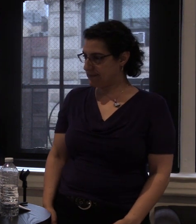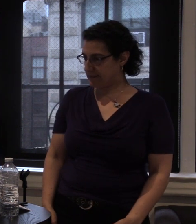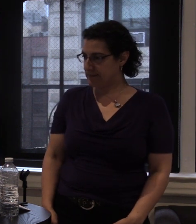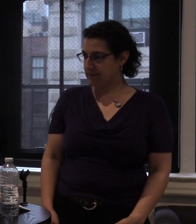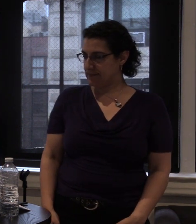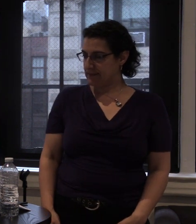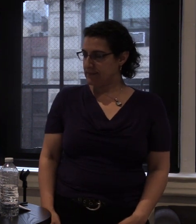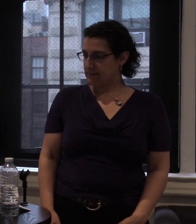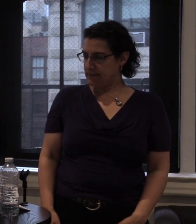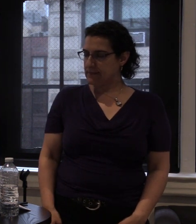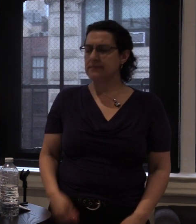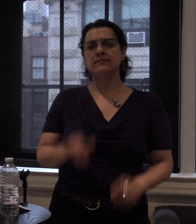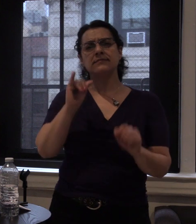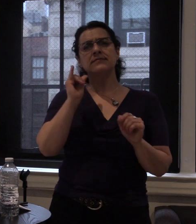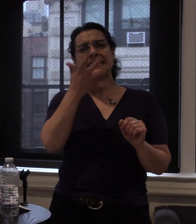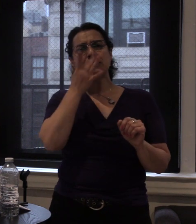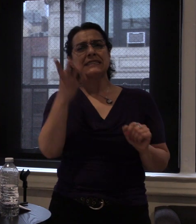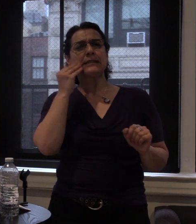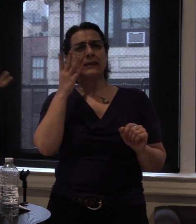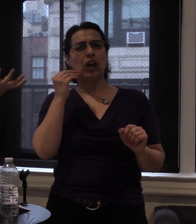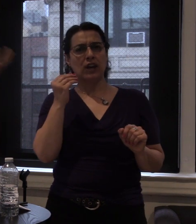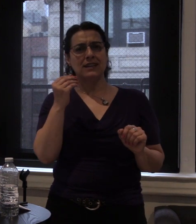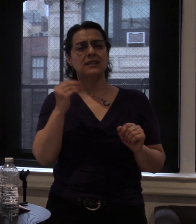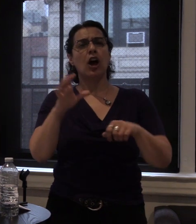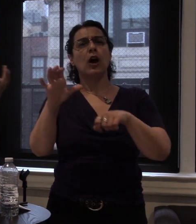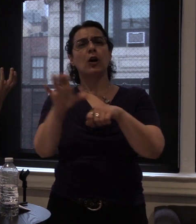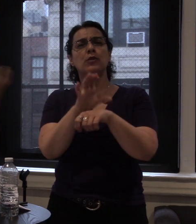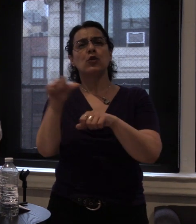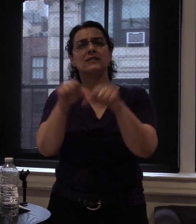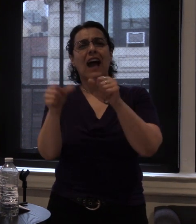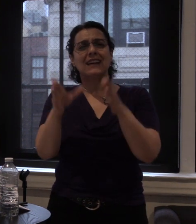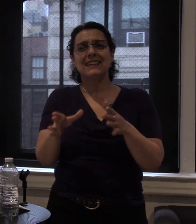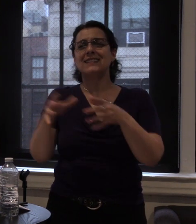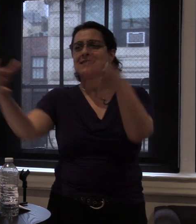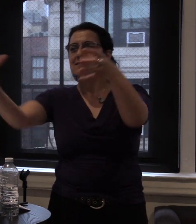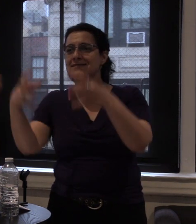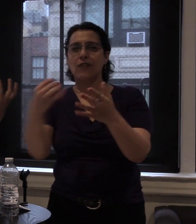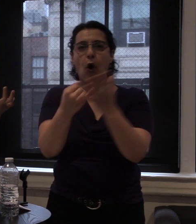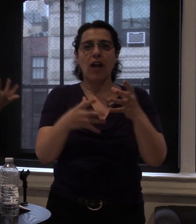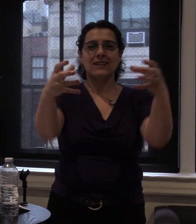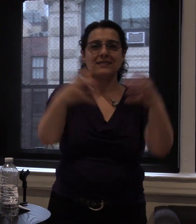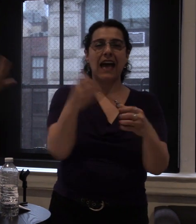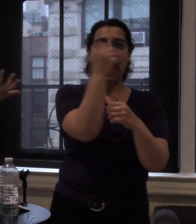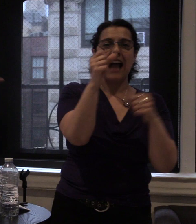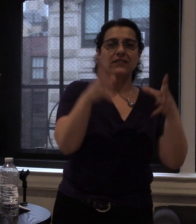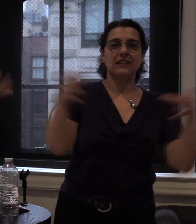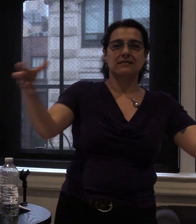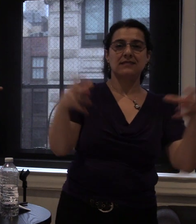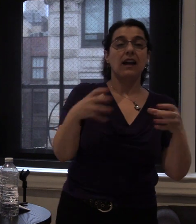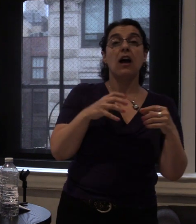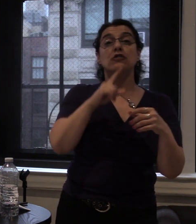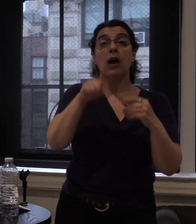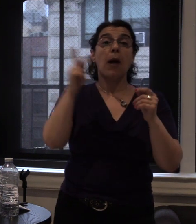And it was an interesting experience to bring computer scientists and activists and artists together and not talk about